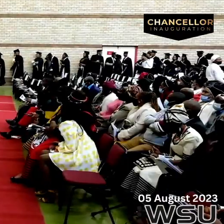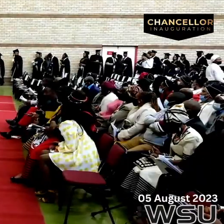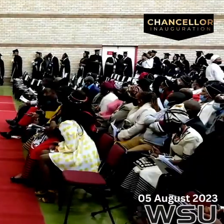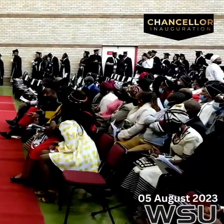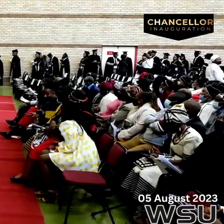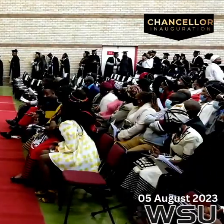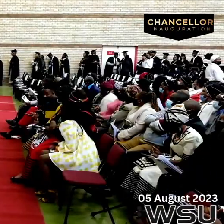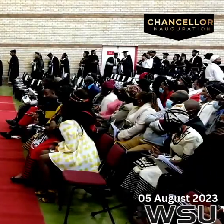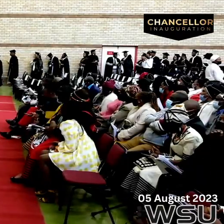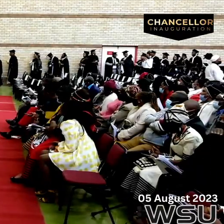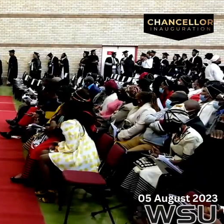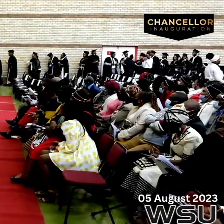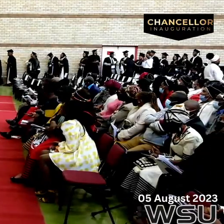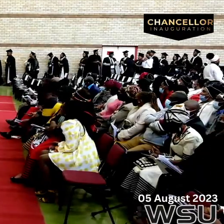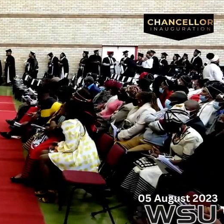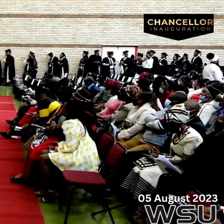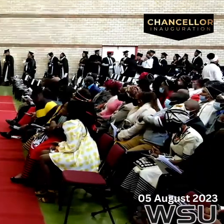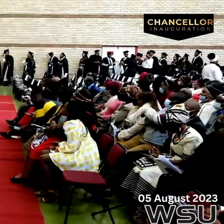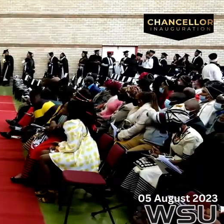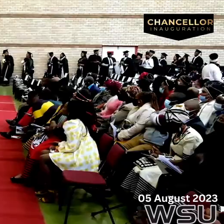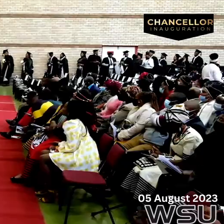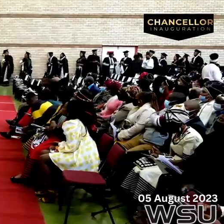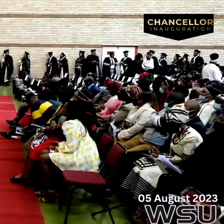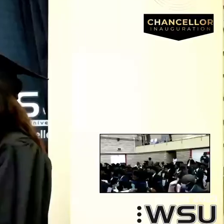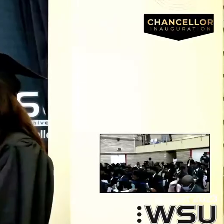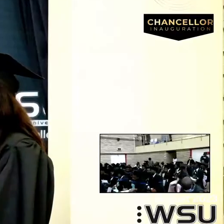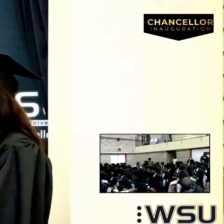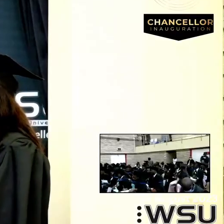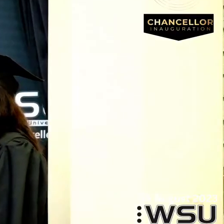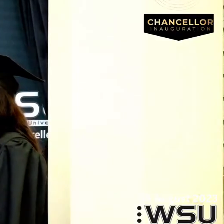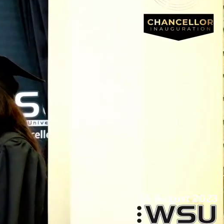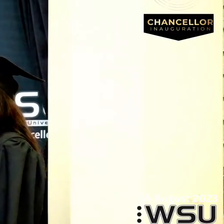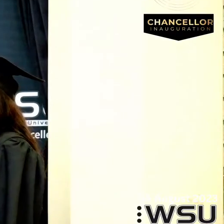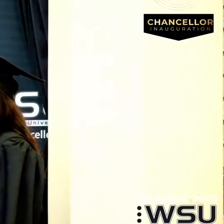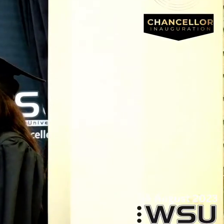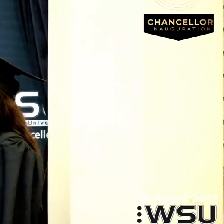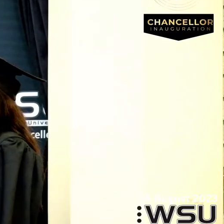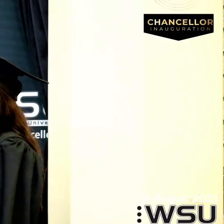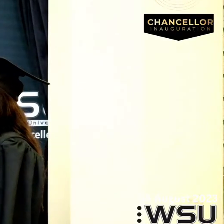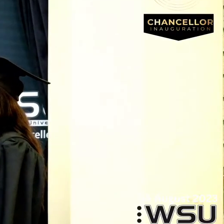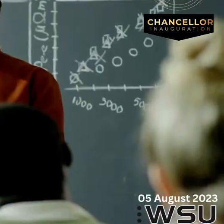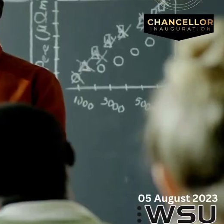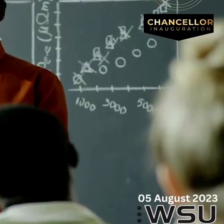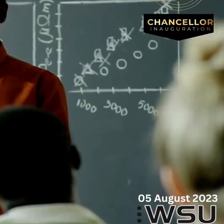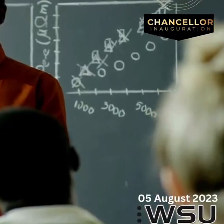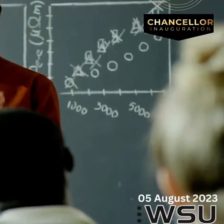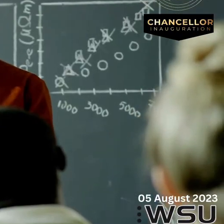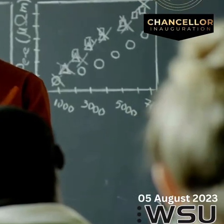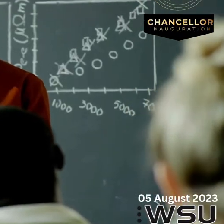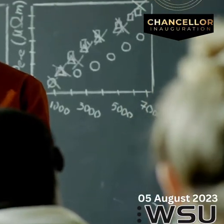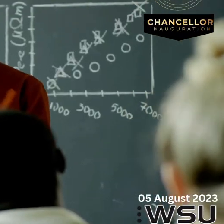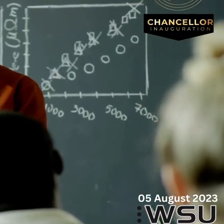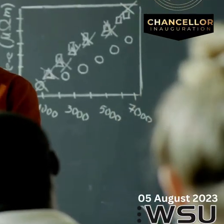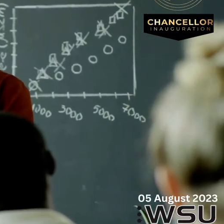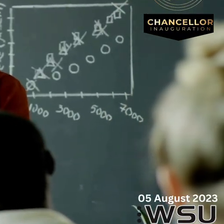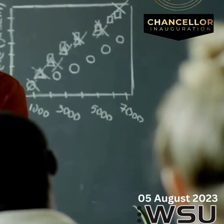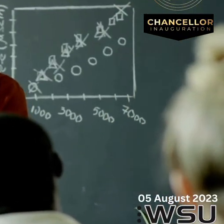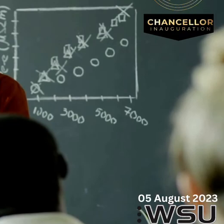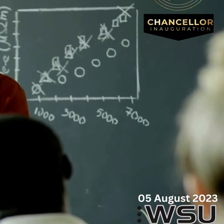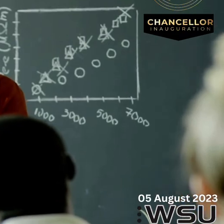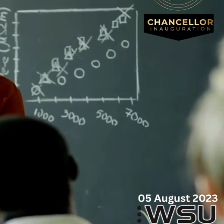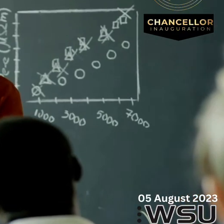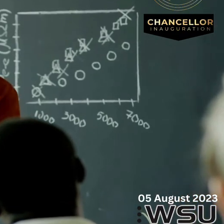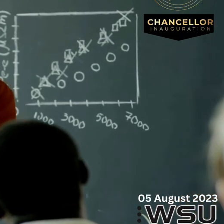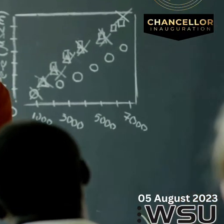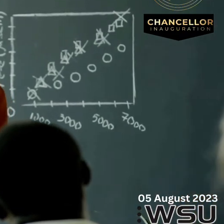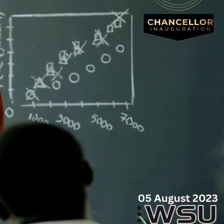With the realigned academic structure, the university will realize its objectives of consolidating academic talent